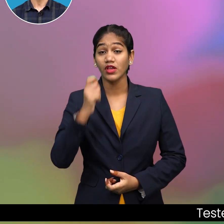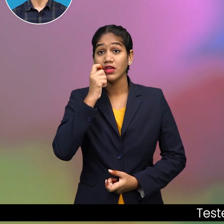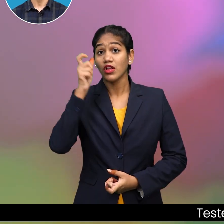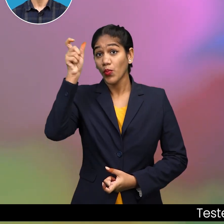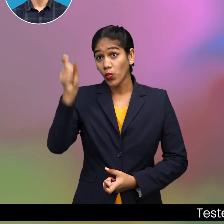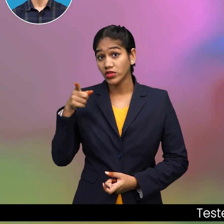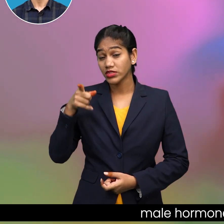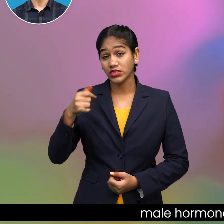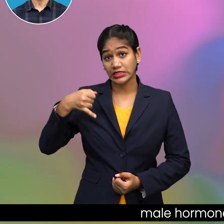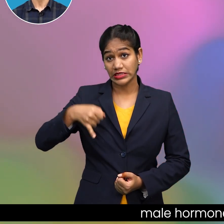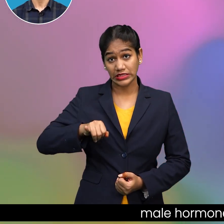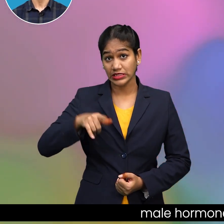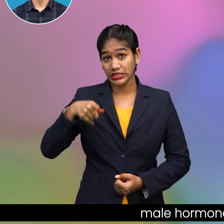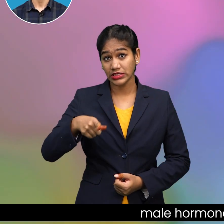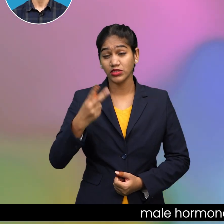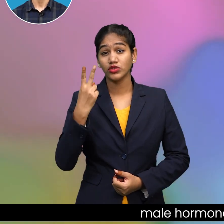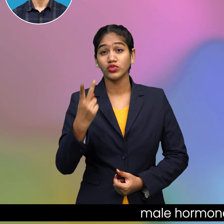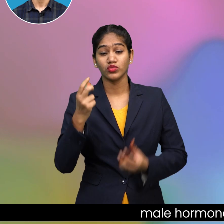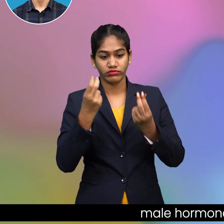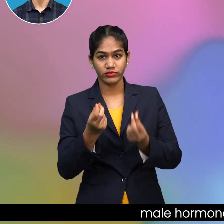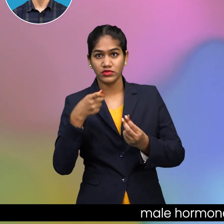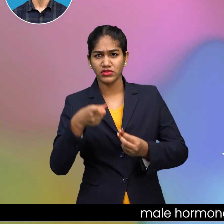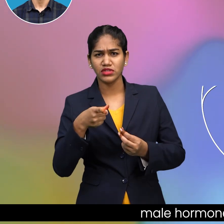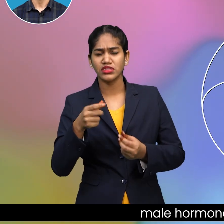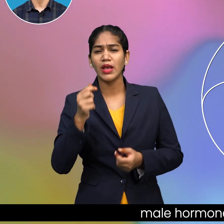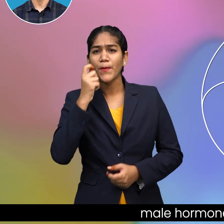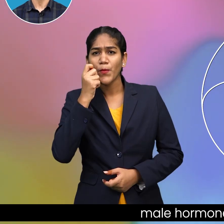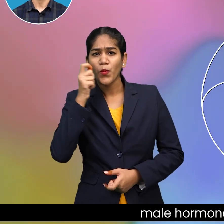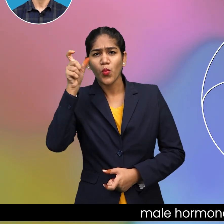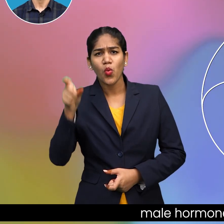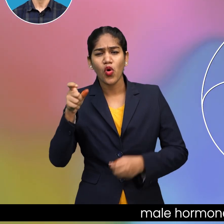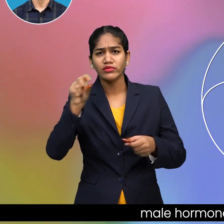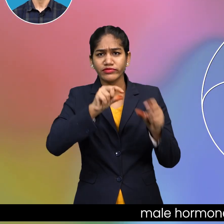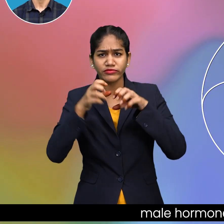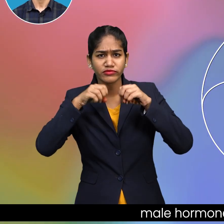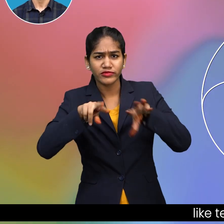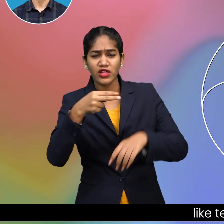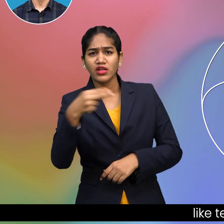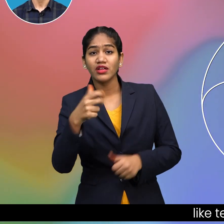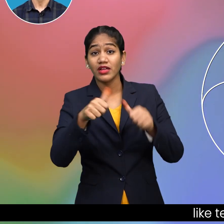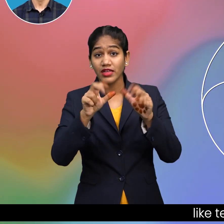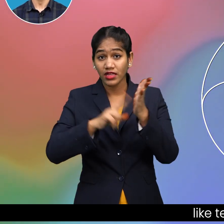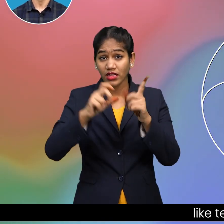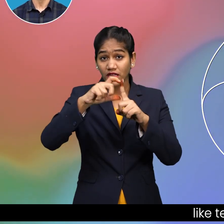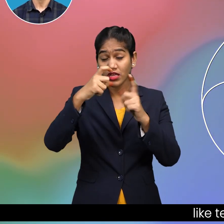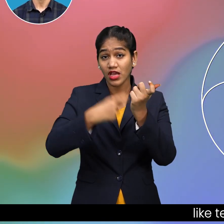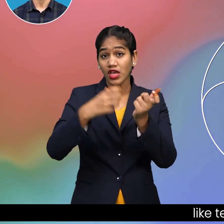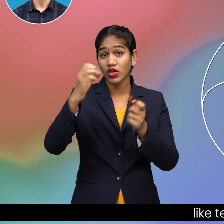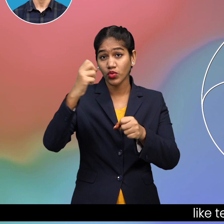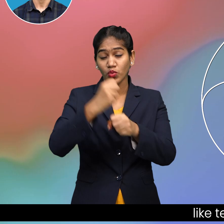Testes produce male hormones called androgens like